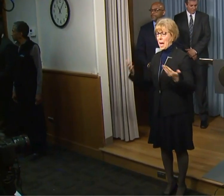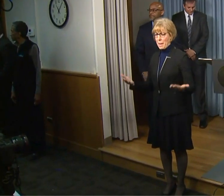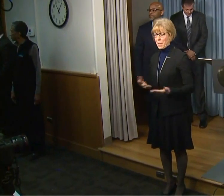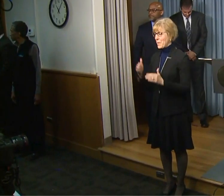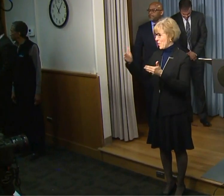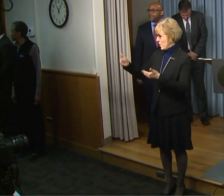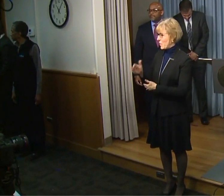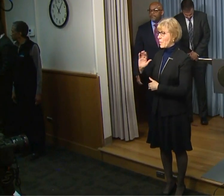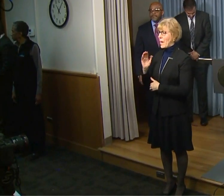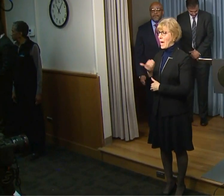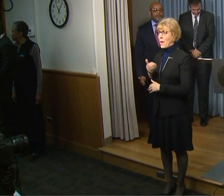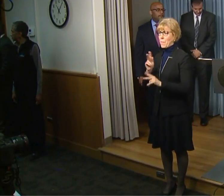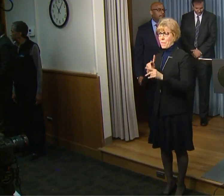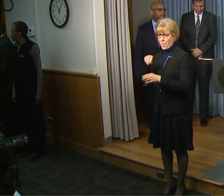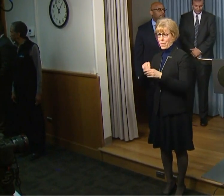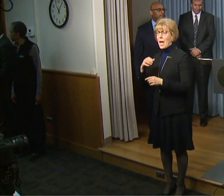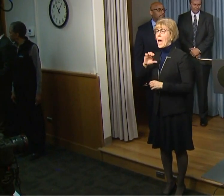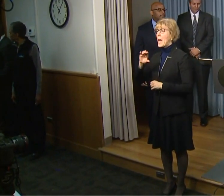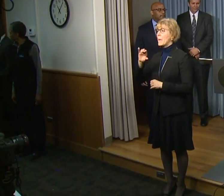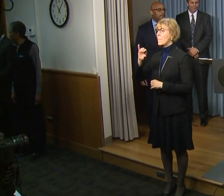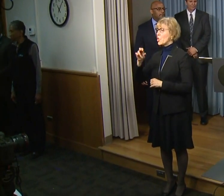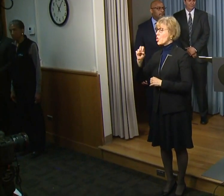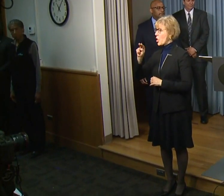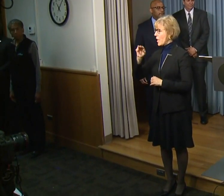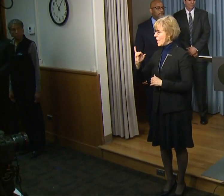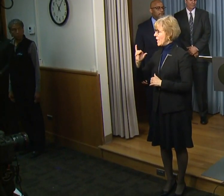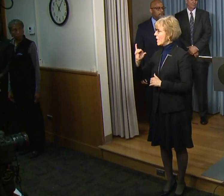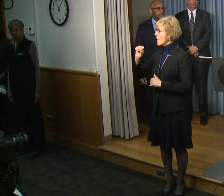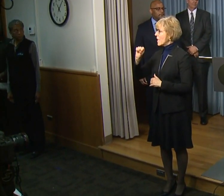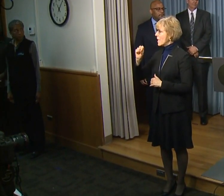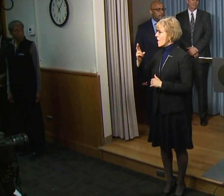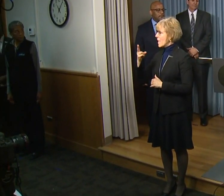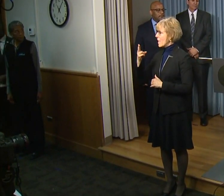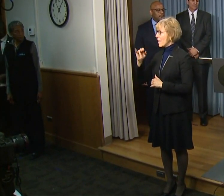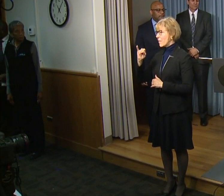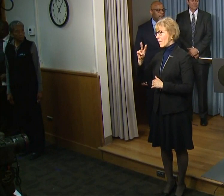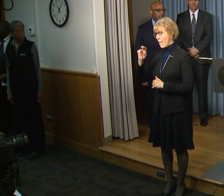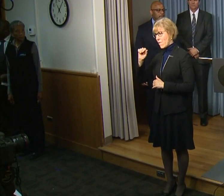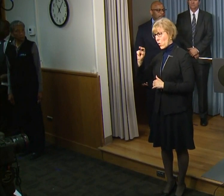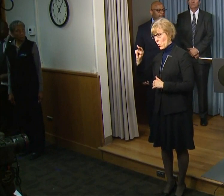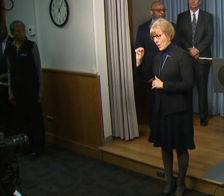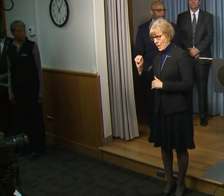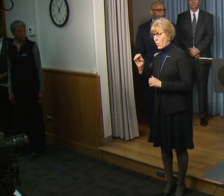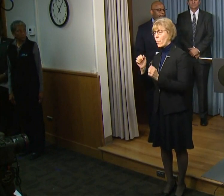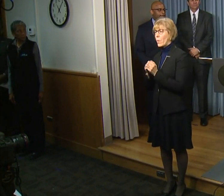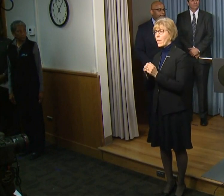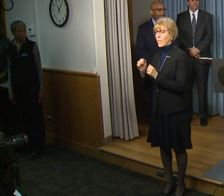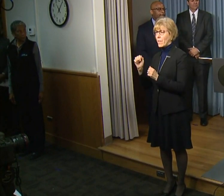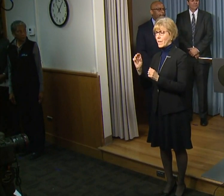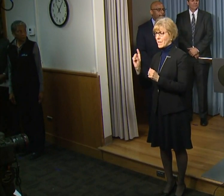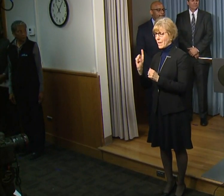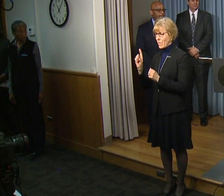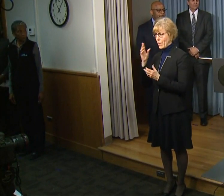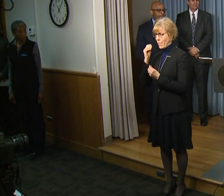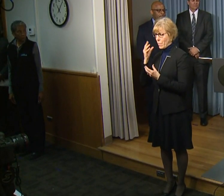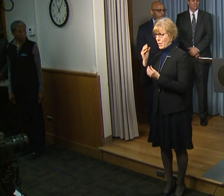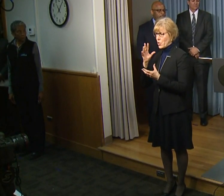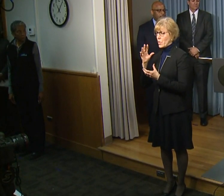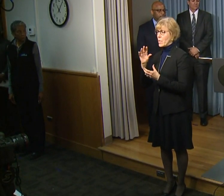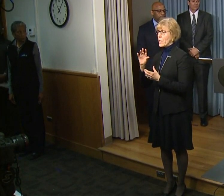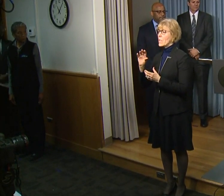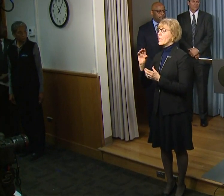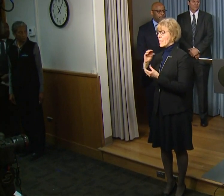introduce you to our players today. I'm Jenny Schiavone. I'm with the city's Joint Information Center. We will have Mayor Michael Hancock giving you an update today on the